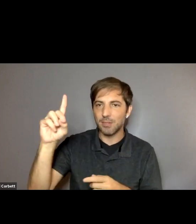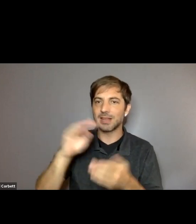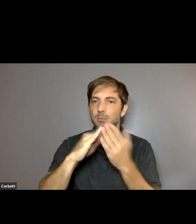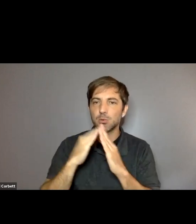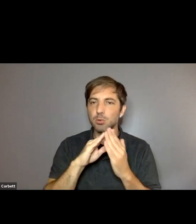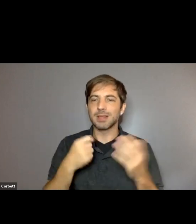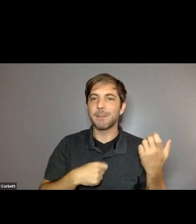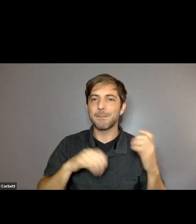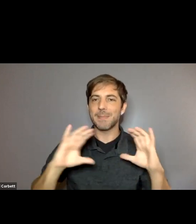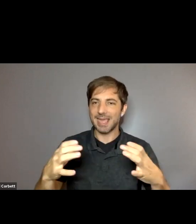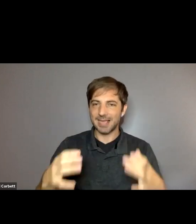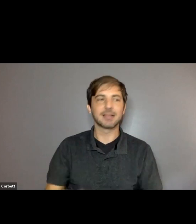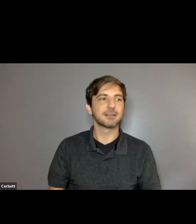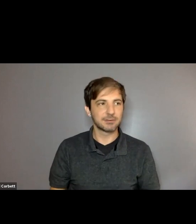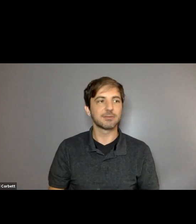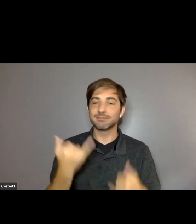Bienvenu.